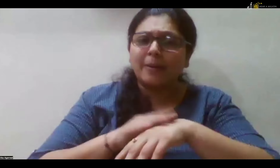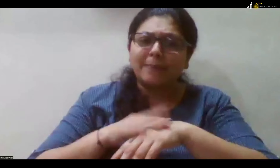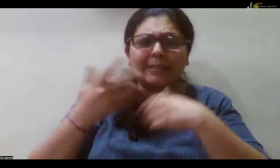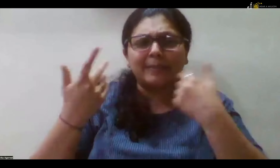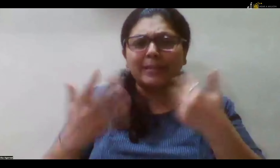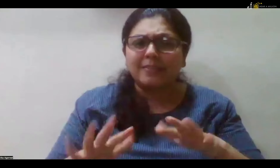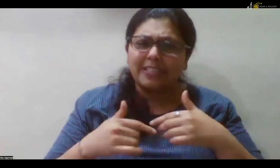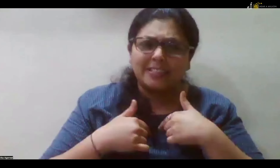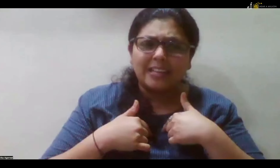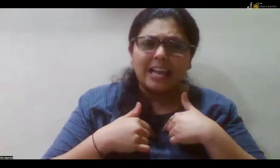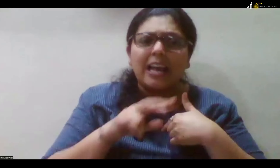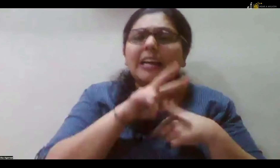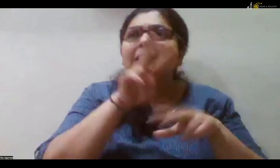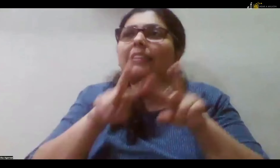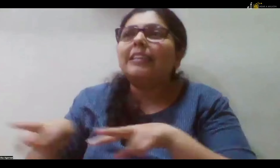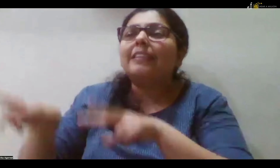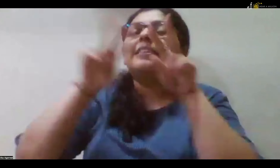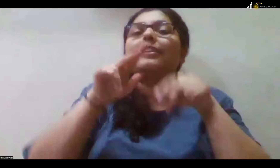off.